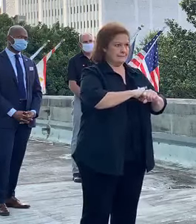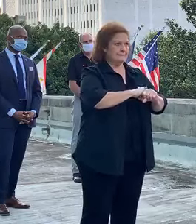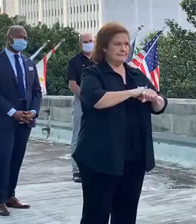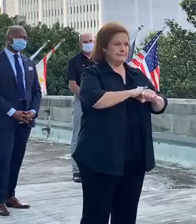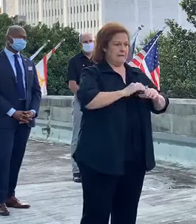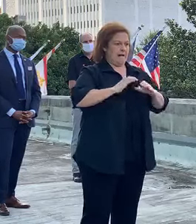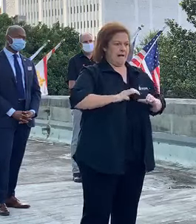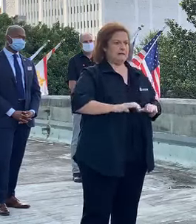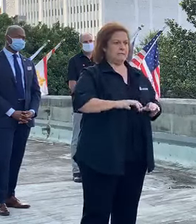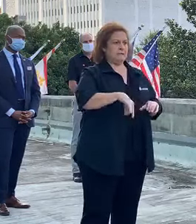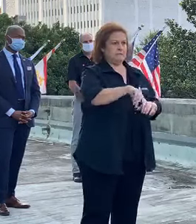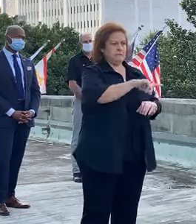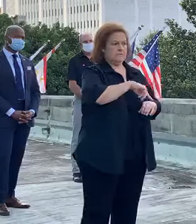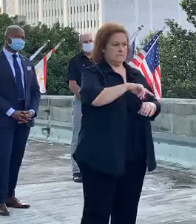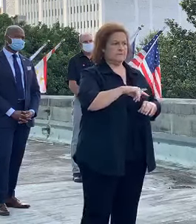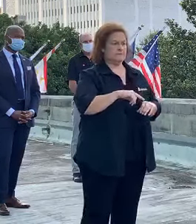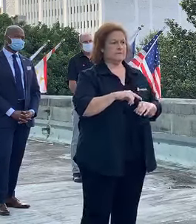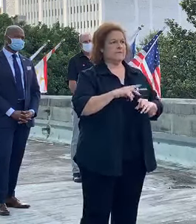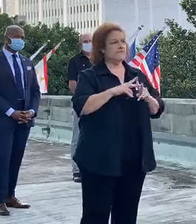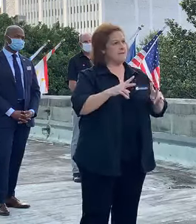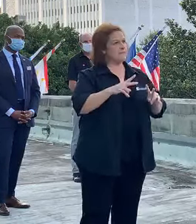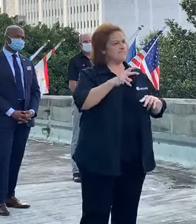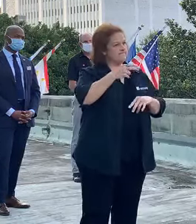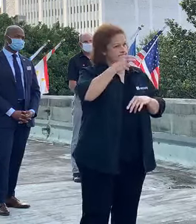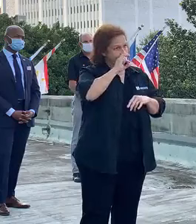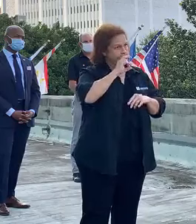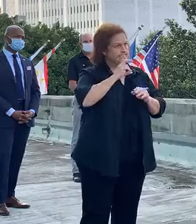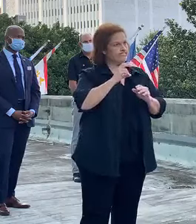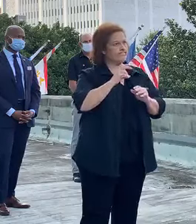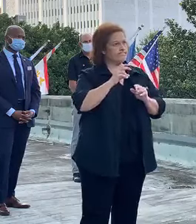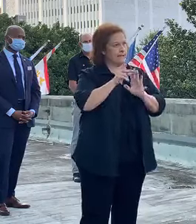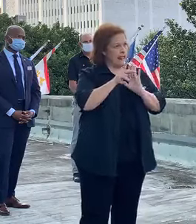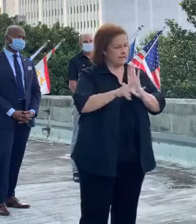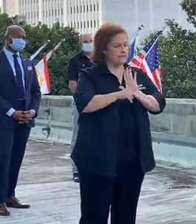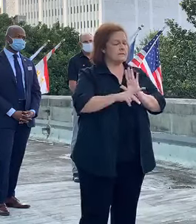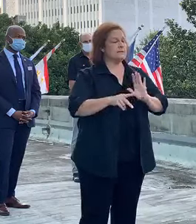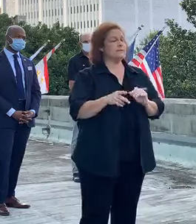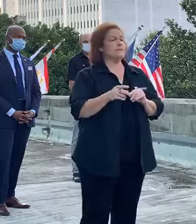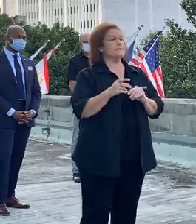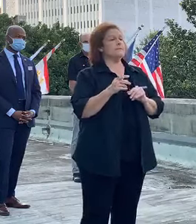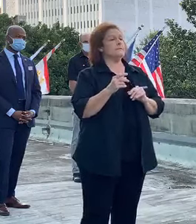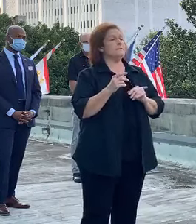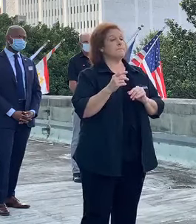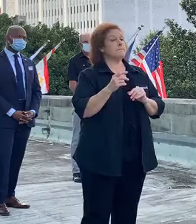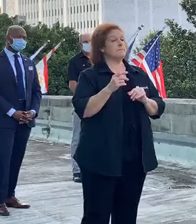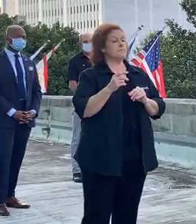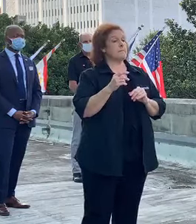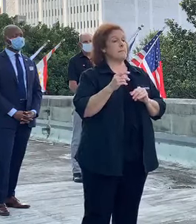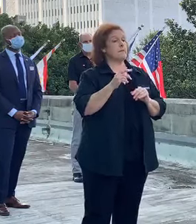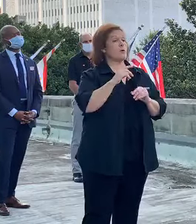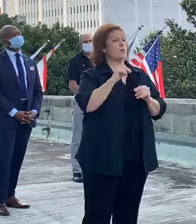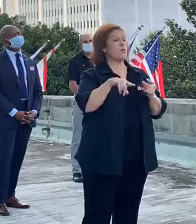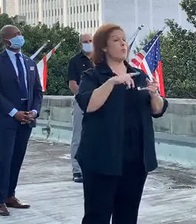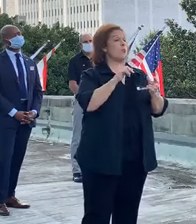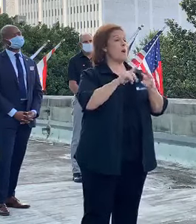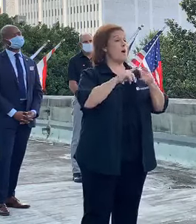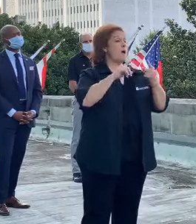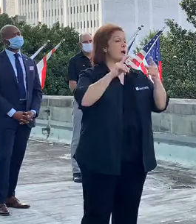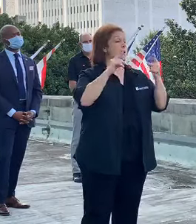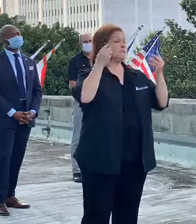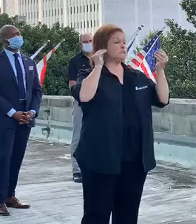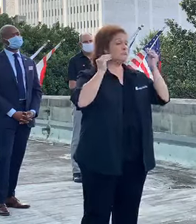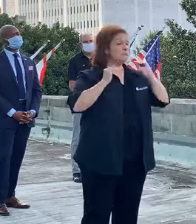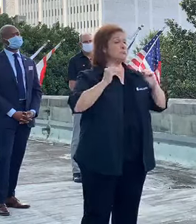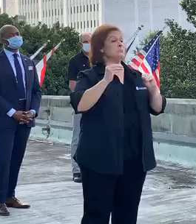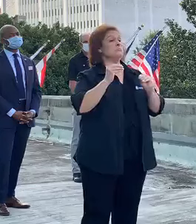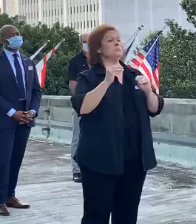their customers. They're very, very stringent. And with the cosmetology guidelines that are in